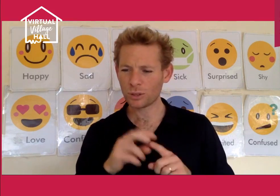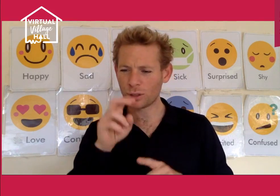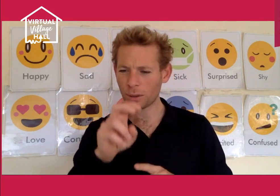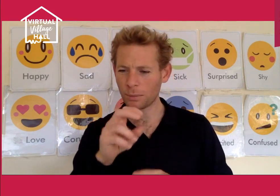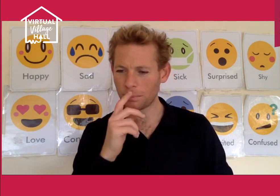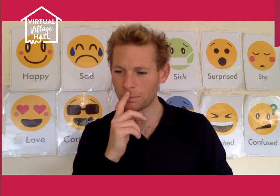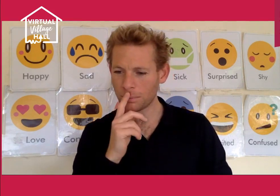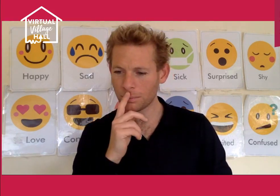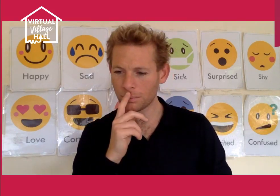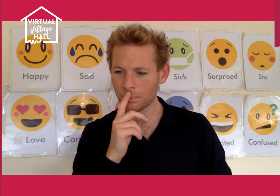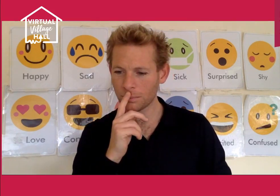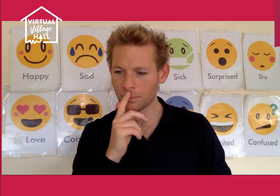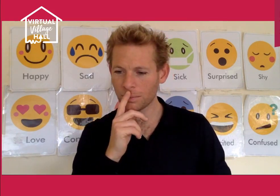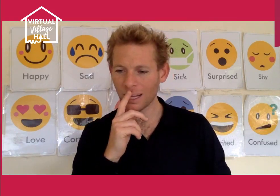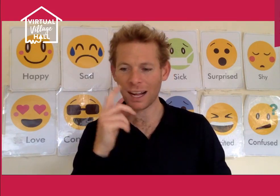oh no, hang on, have I jumped ahead?